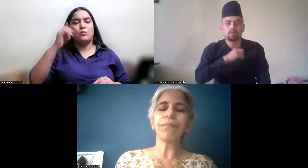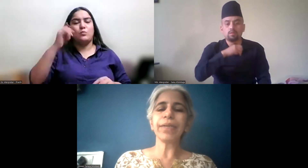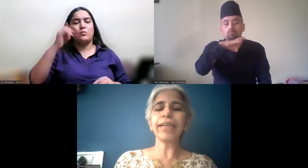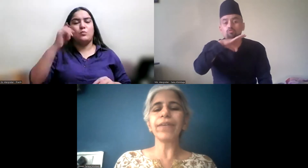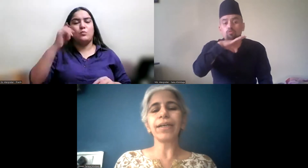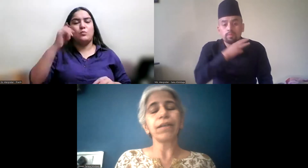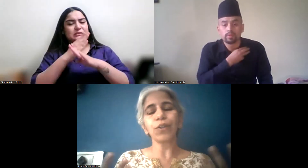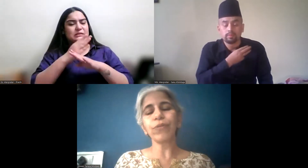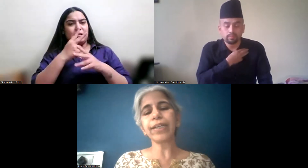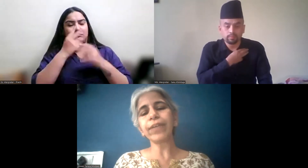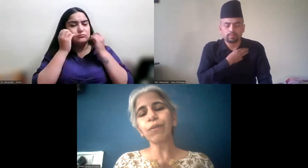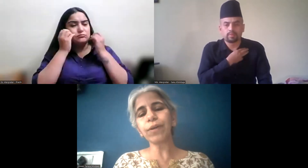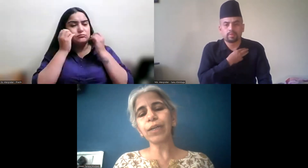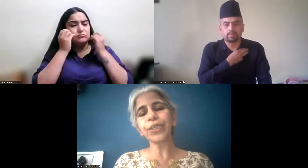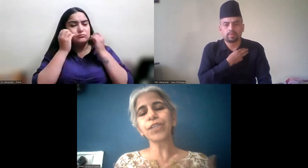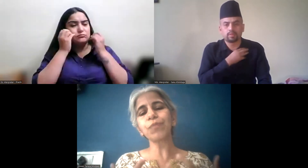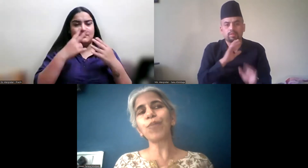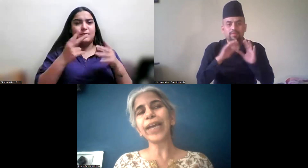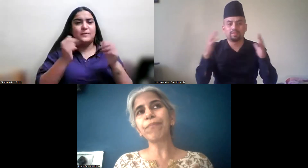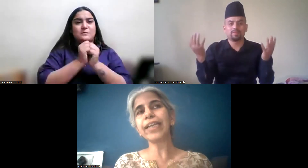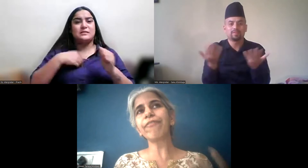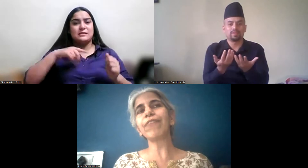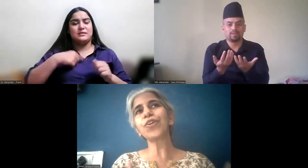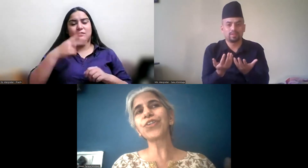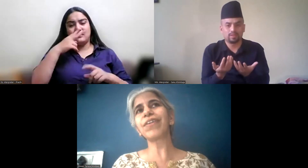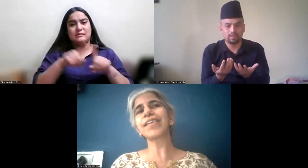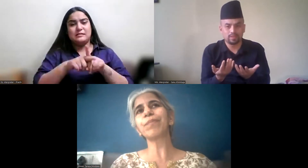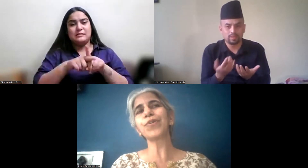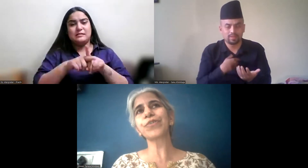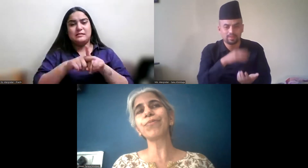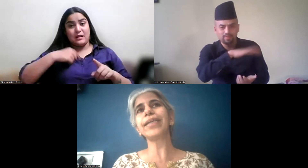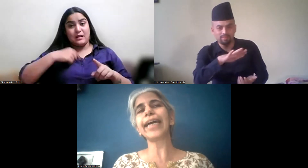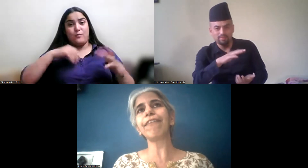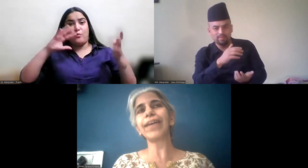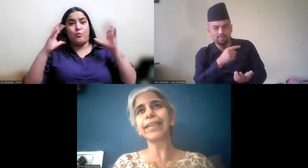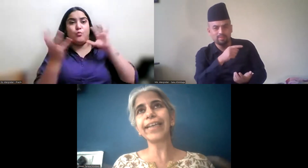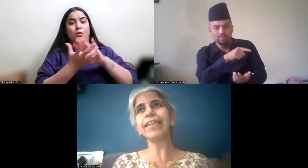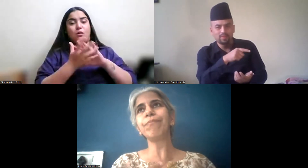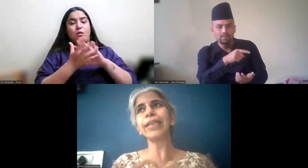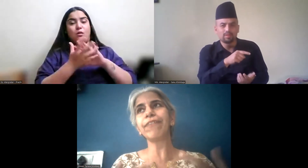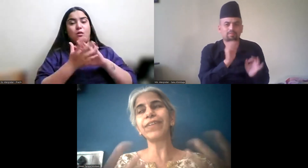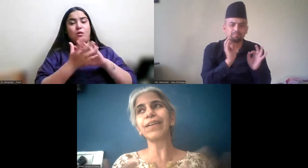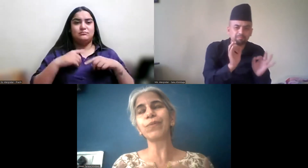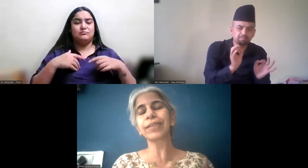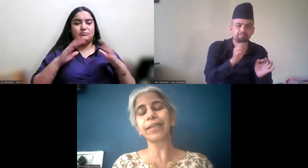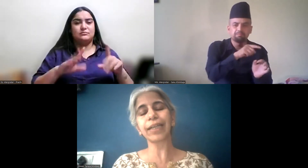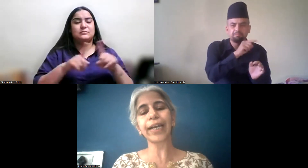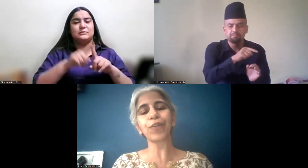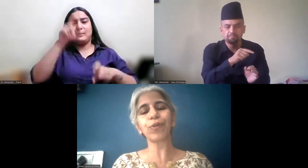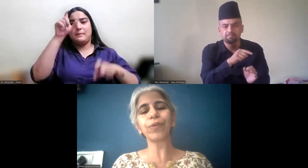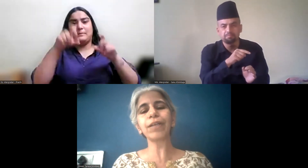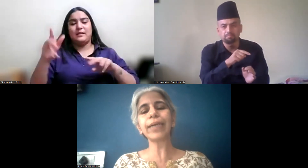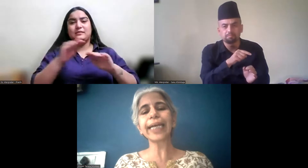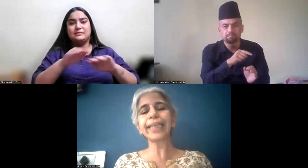really believe in we live in a world which is more make-believe, even though children are supposed to be naive and they believe in a certain kind